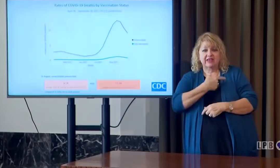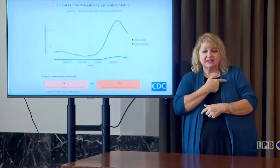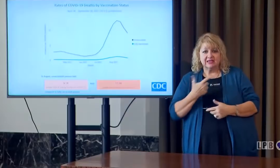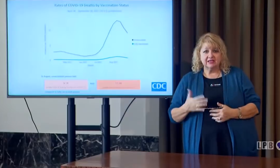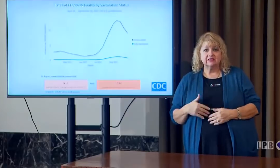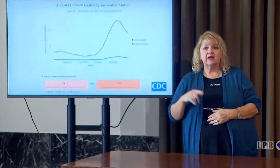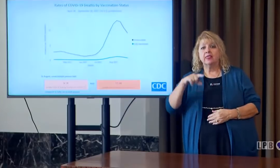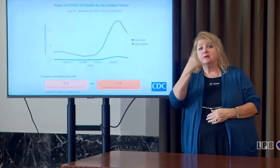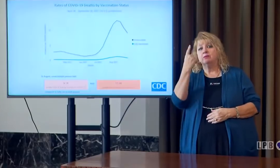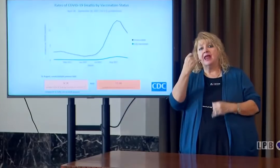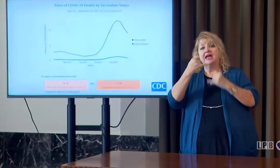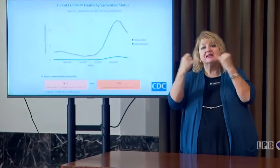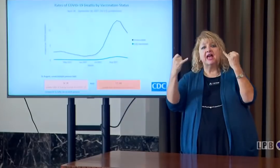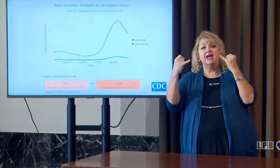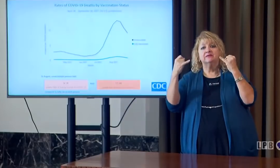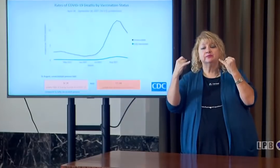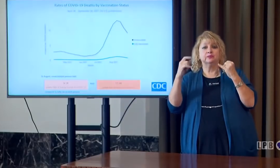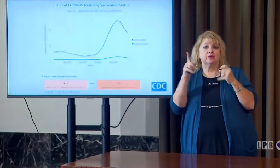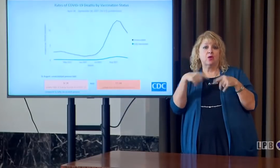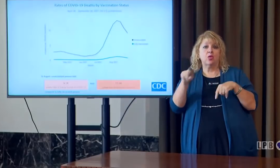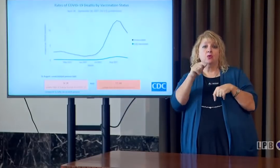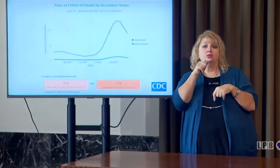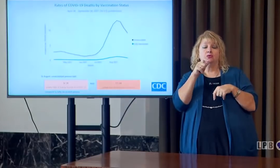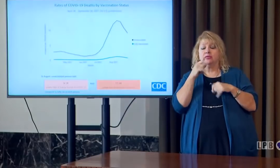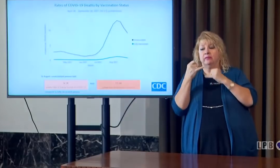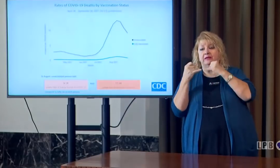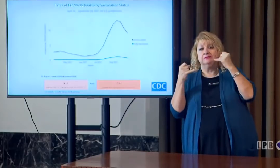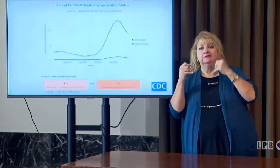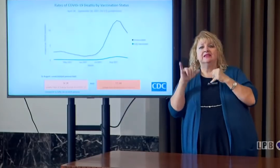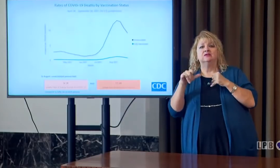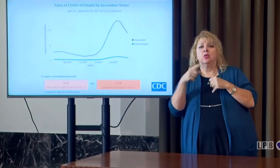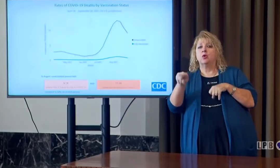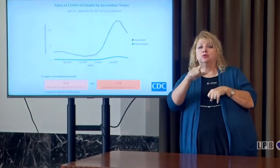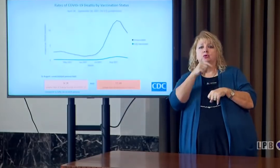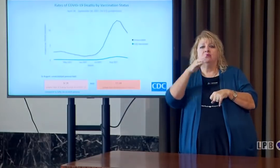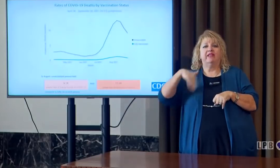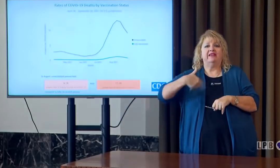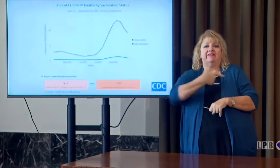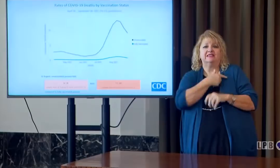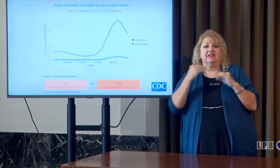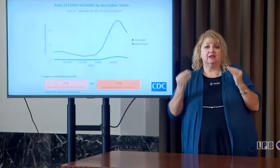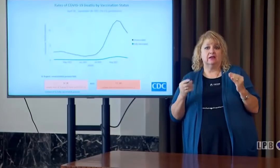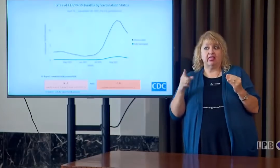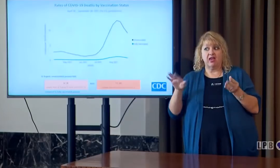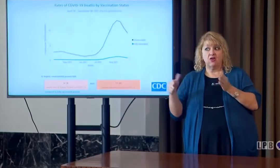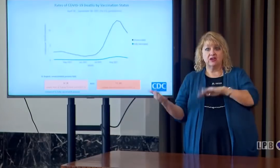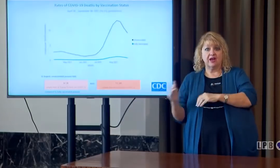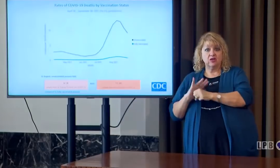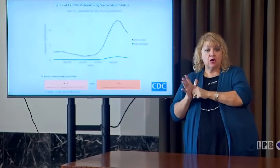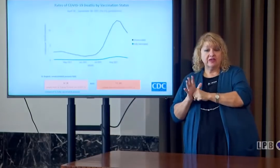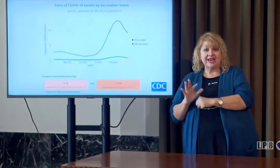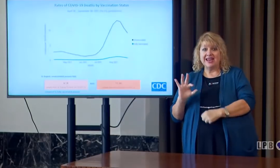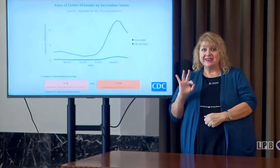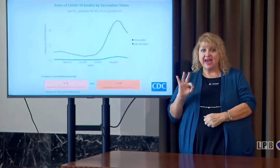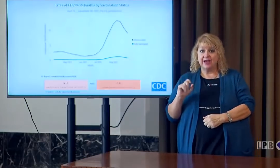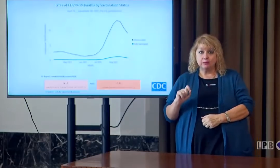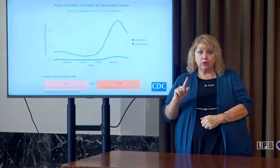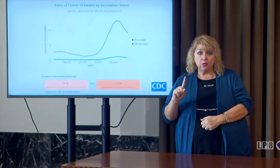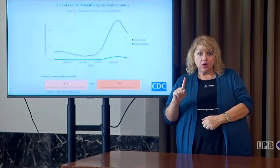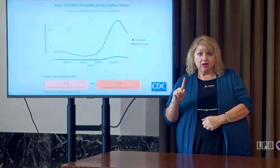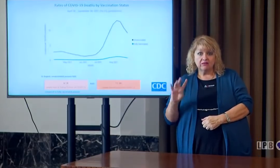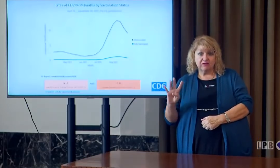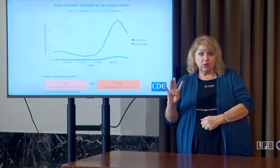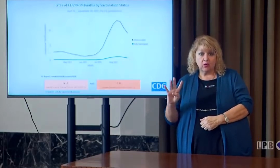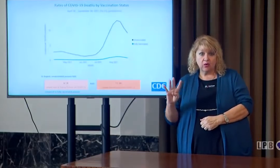on top is unvaccinated individuals who right now are dying from COVID at a rate of 9.14